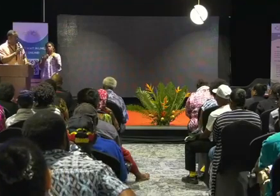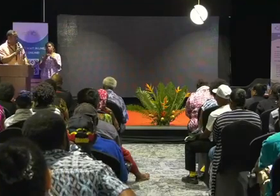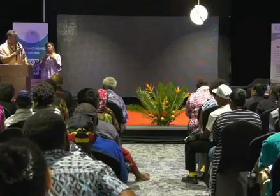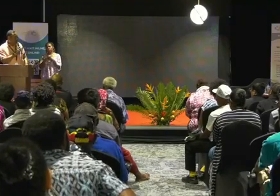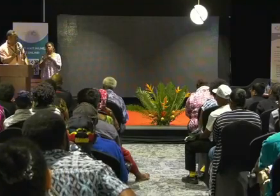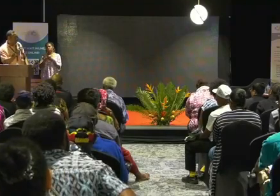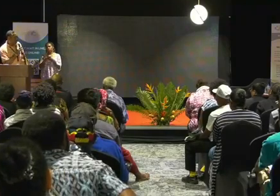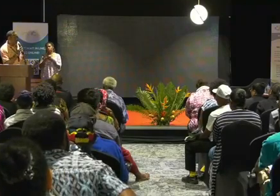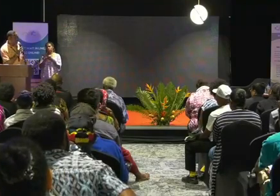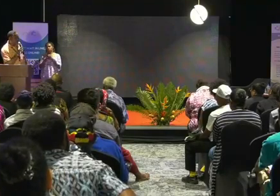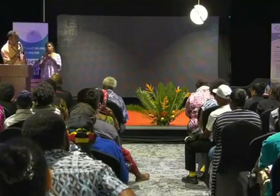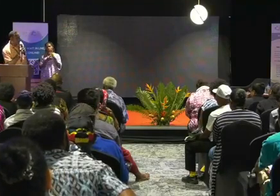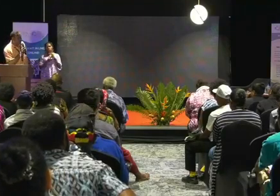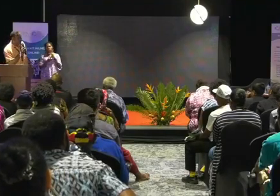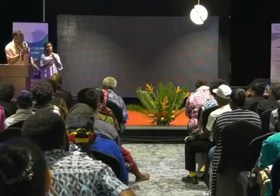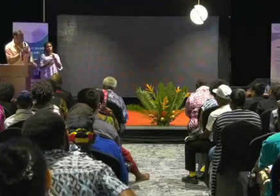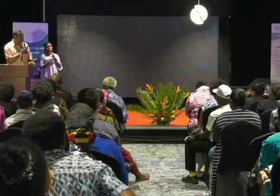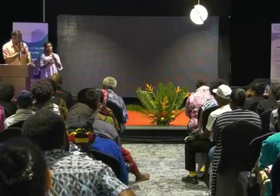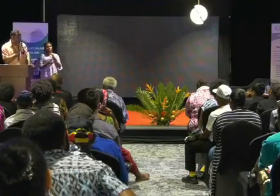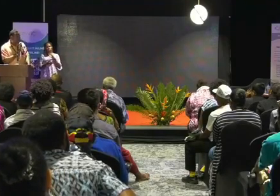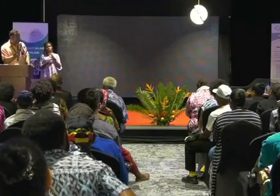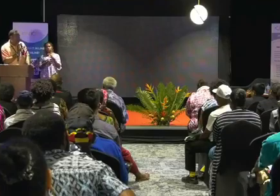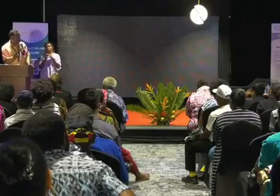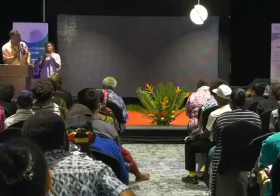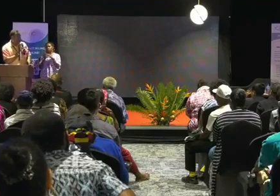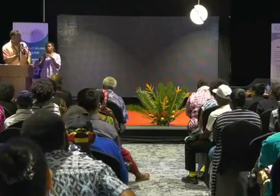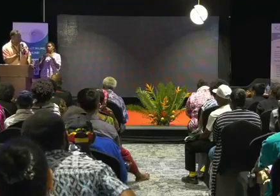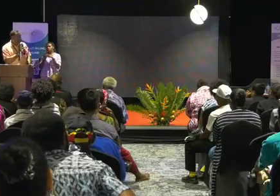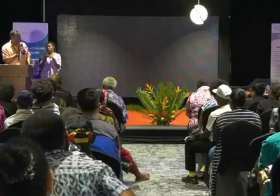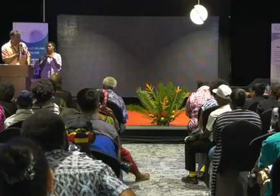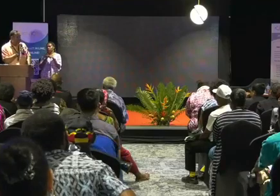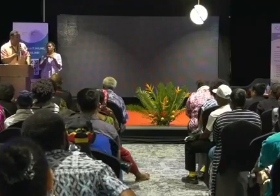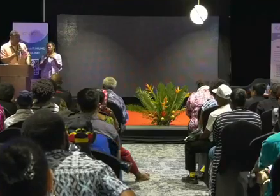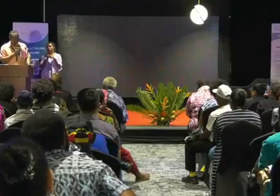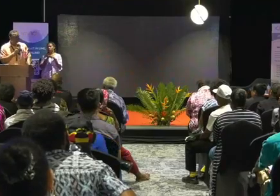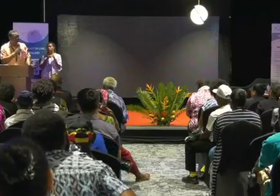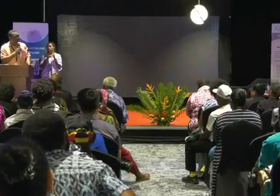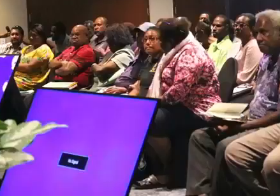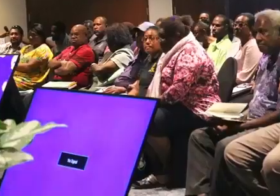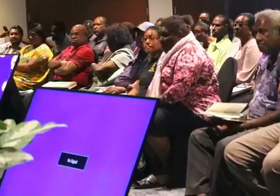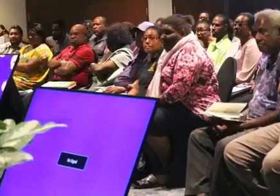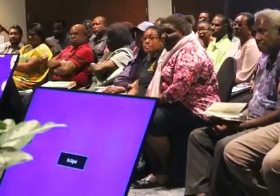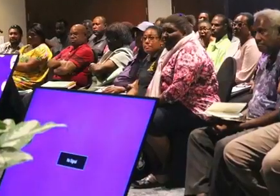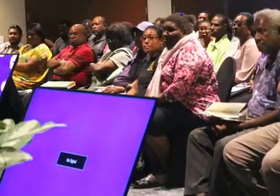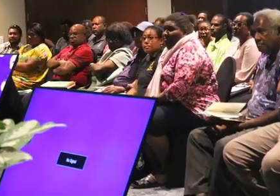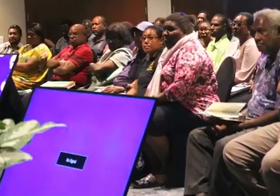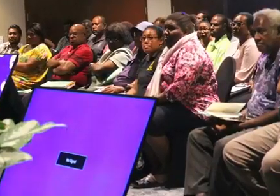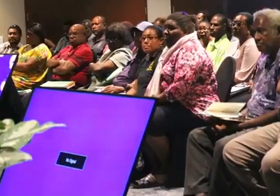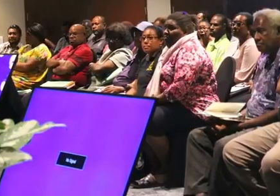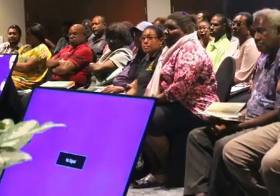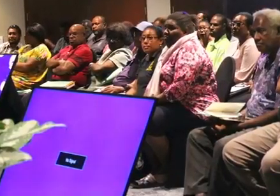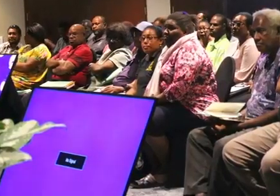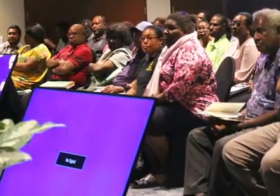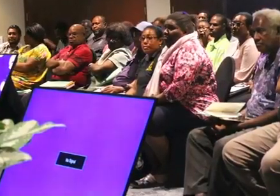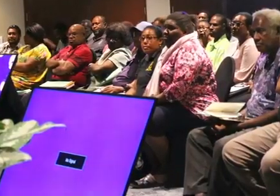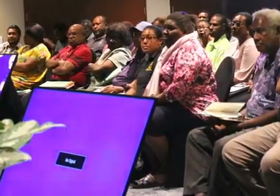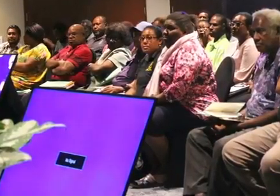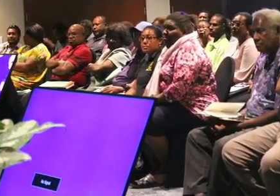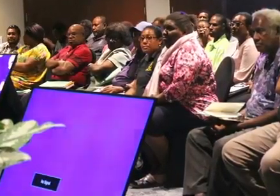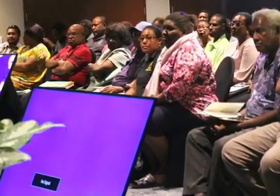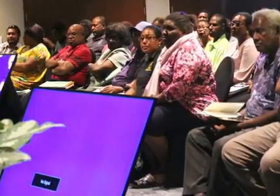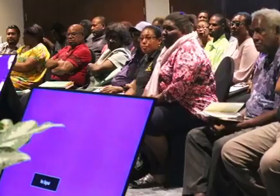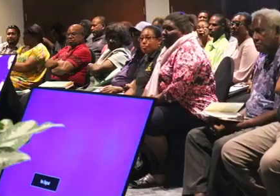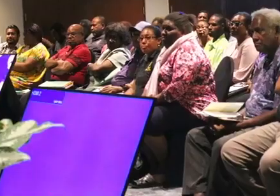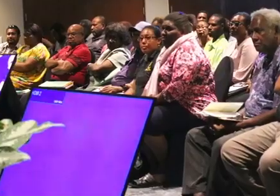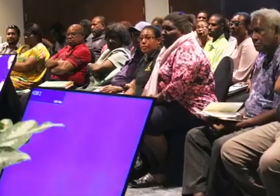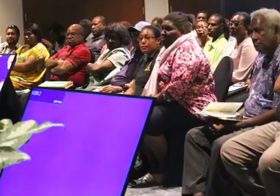All those information are on our IRC website. So you visit our IRC website and you can download